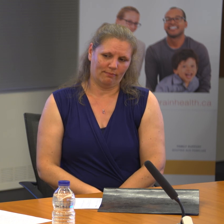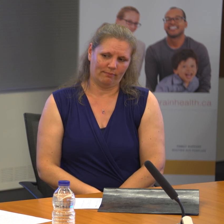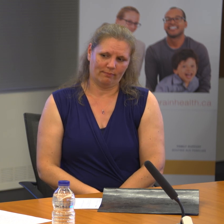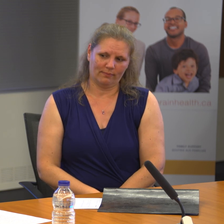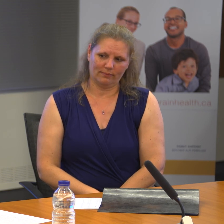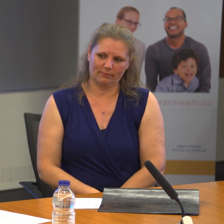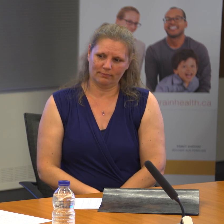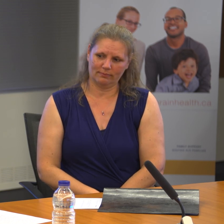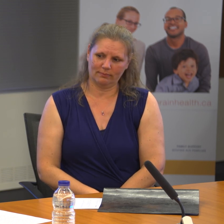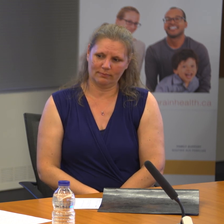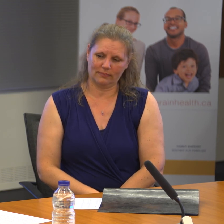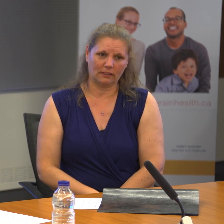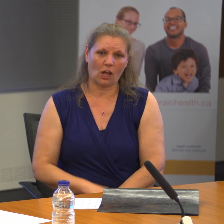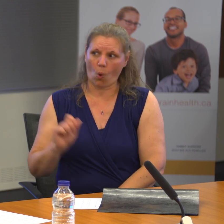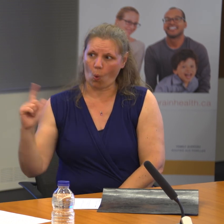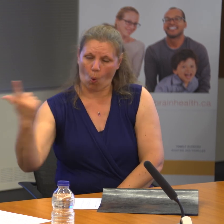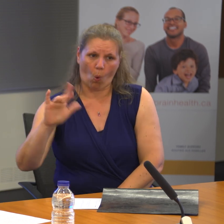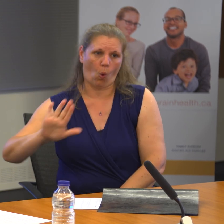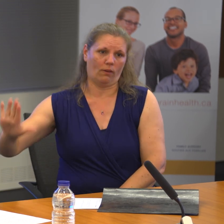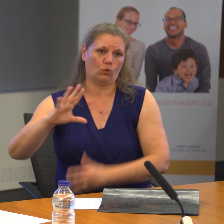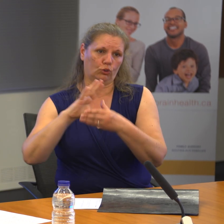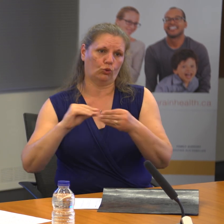And yes, your stories have value.